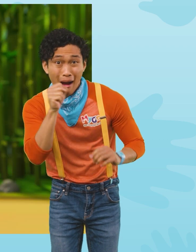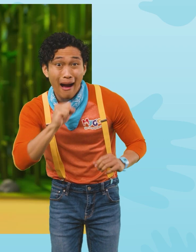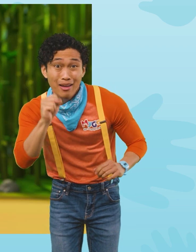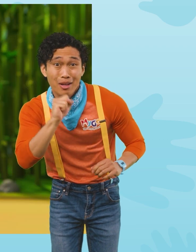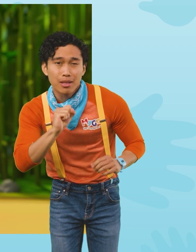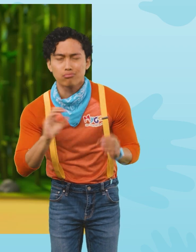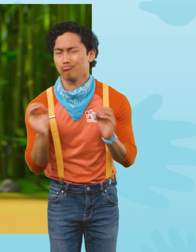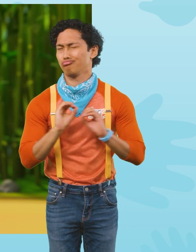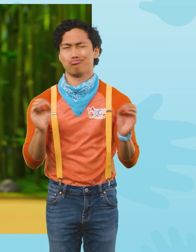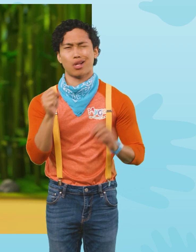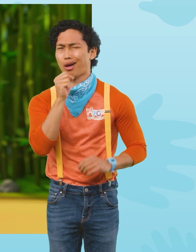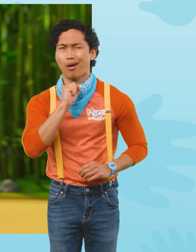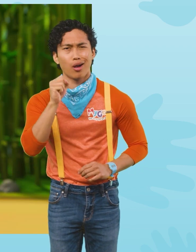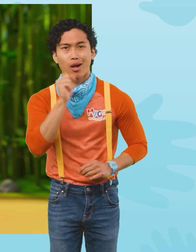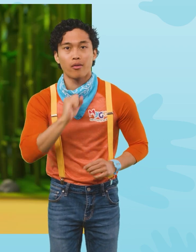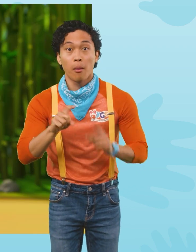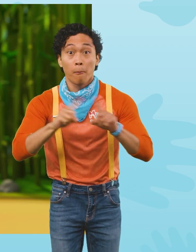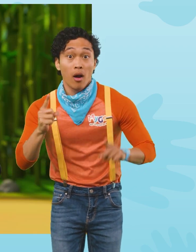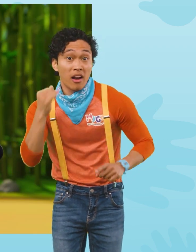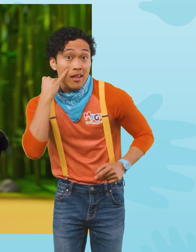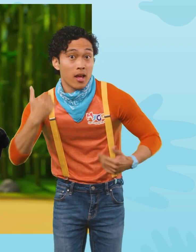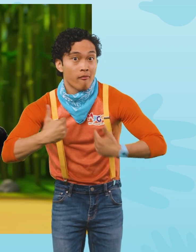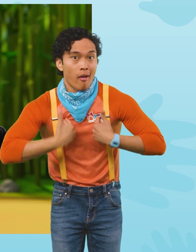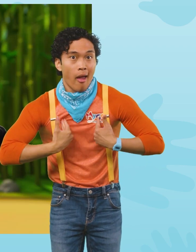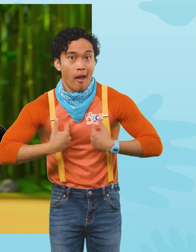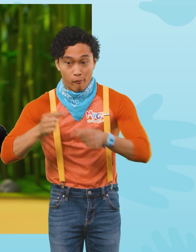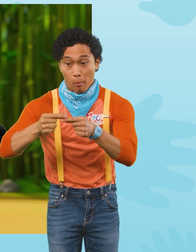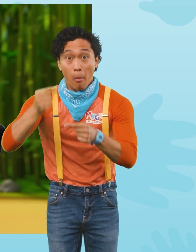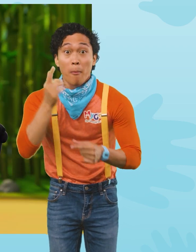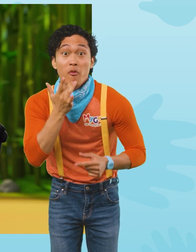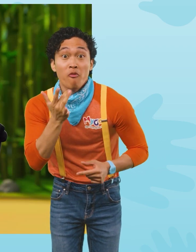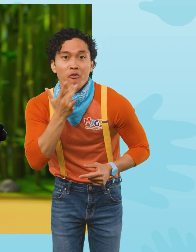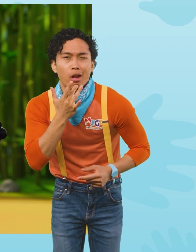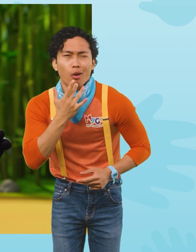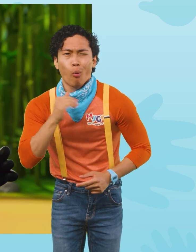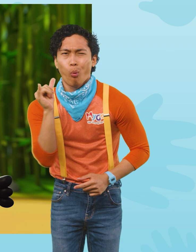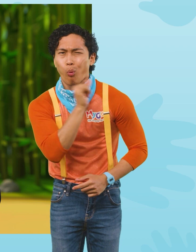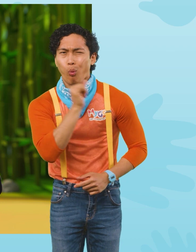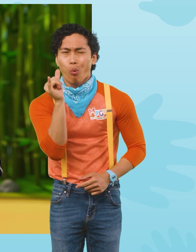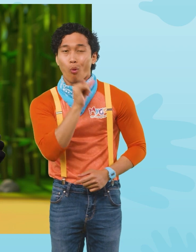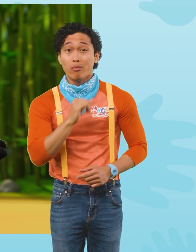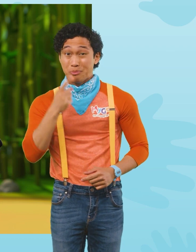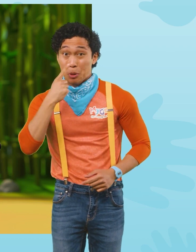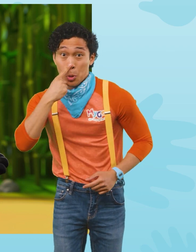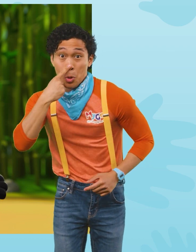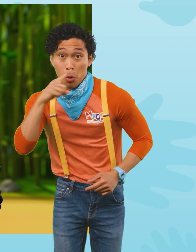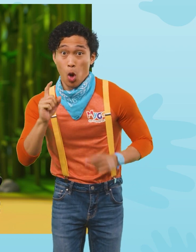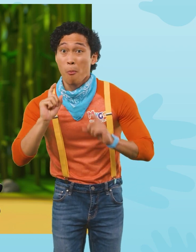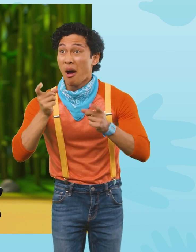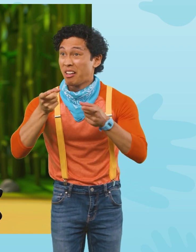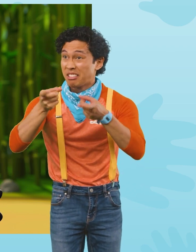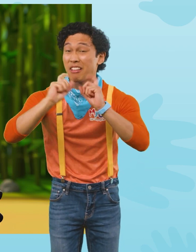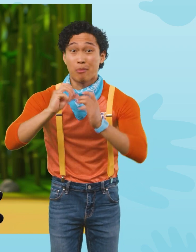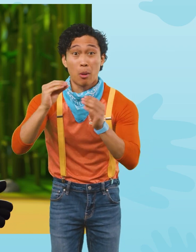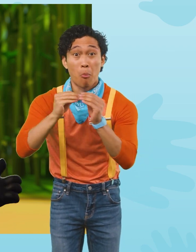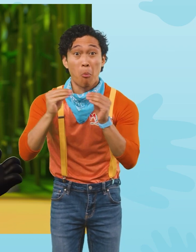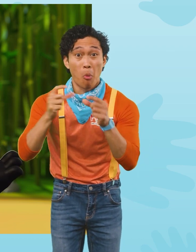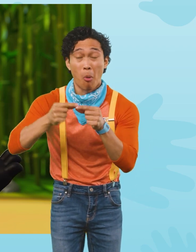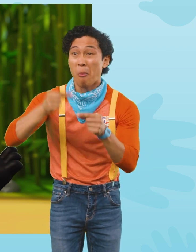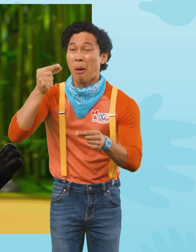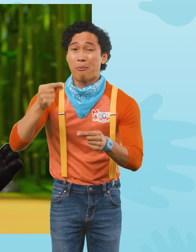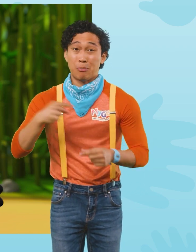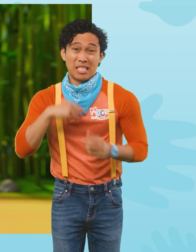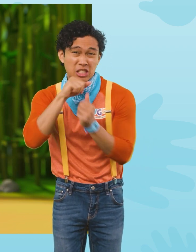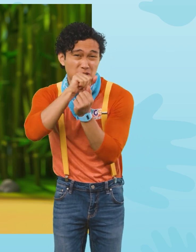cream? Not even ice cream, unless it was bamboo flavor. Could you get me a little more bamboo? All